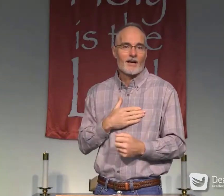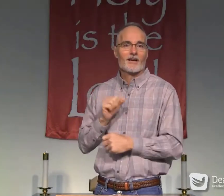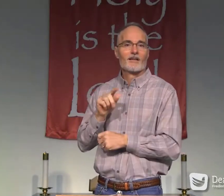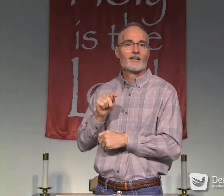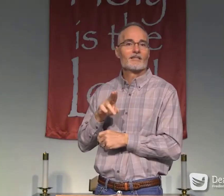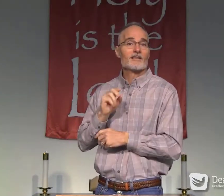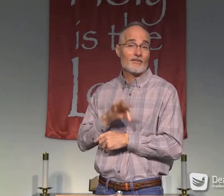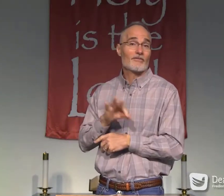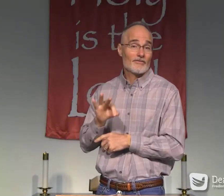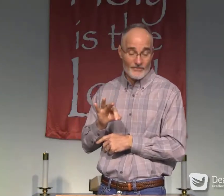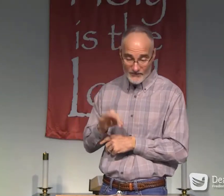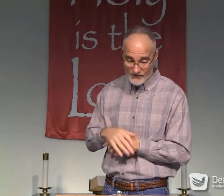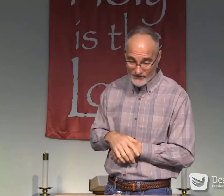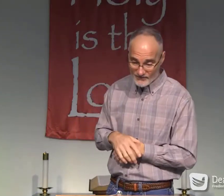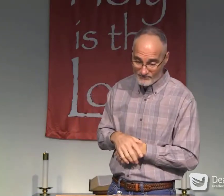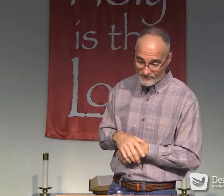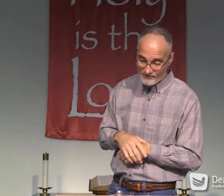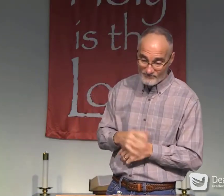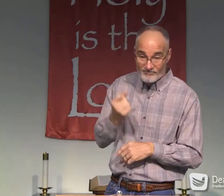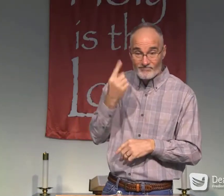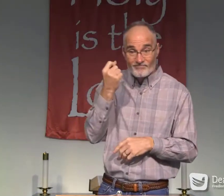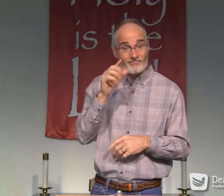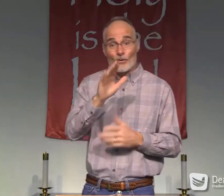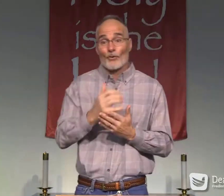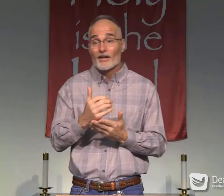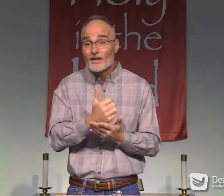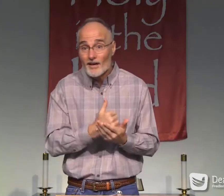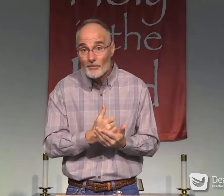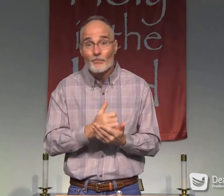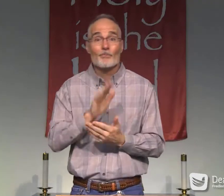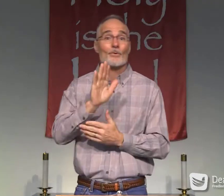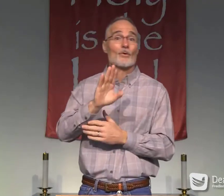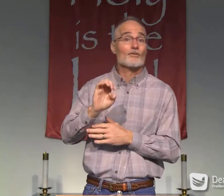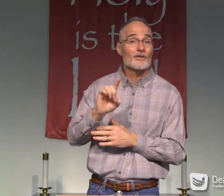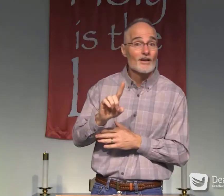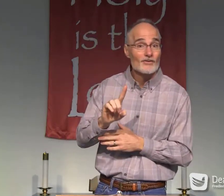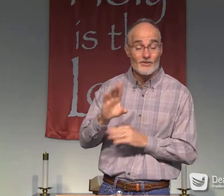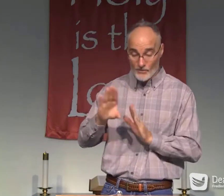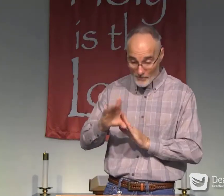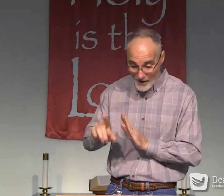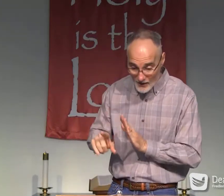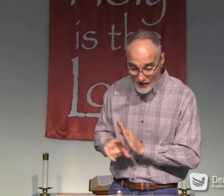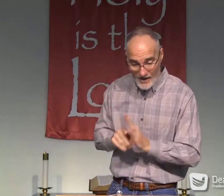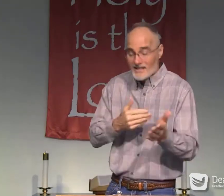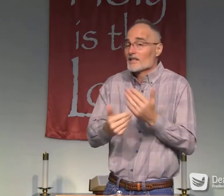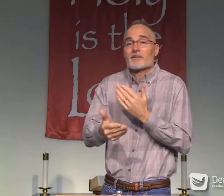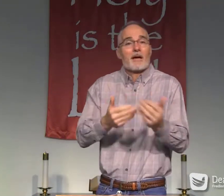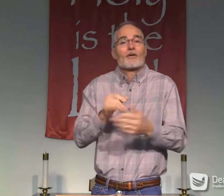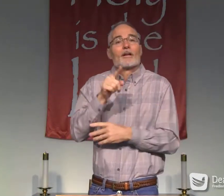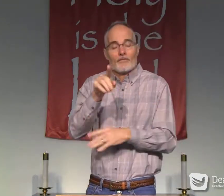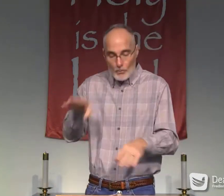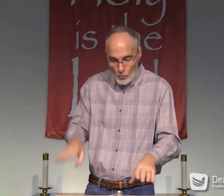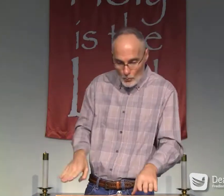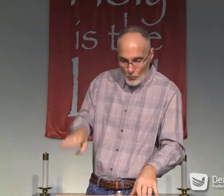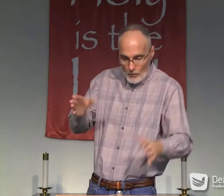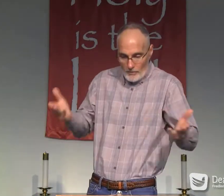We do struggle with our stuff. Your income, your education,